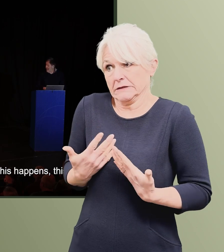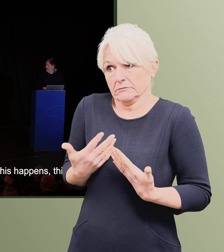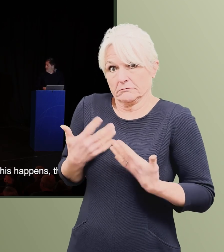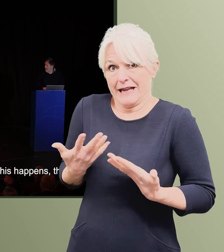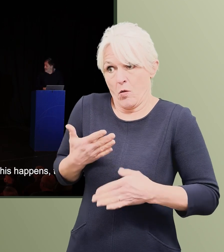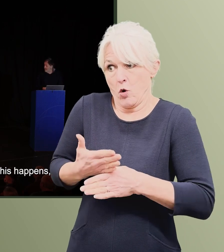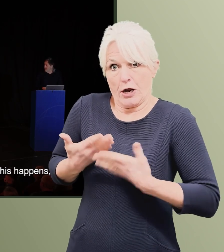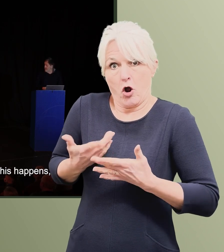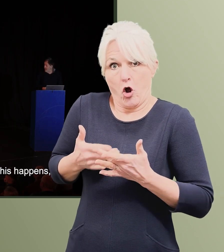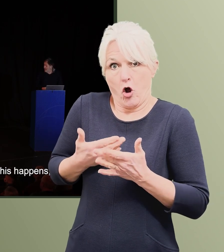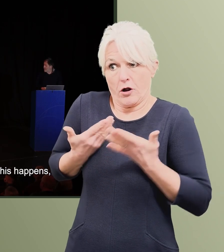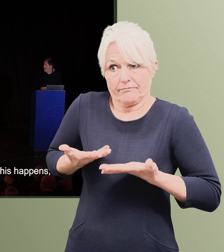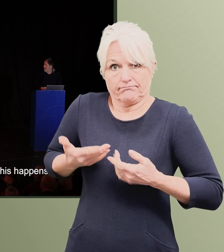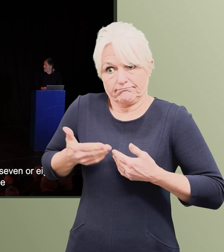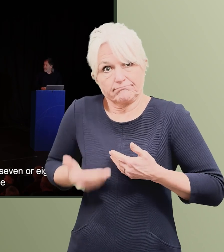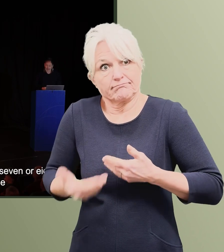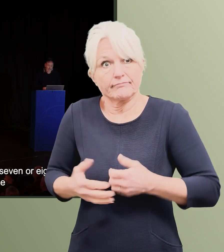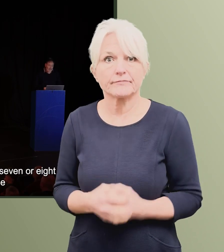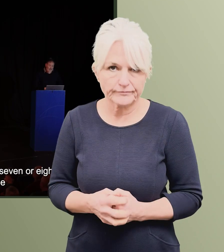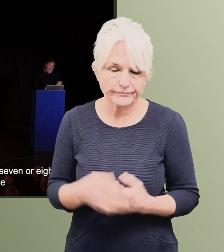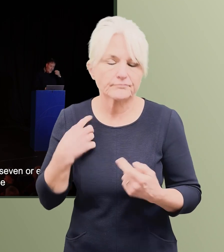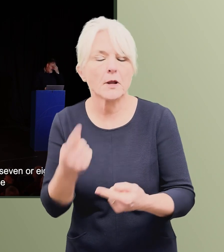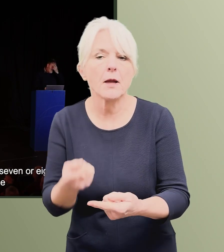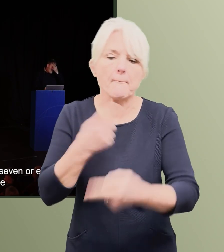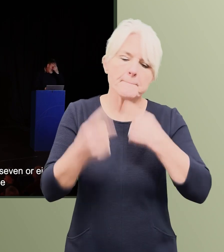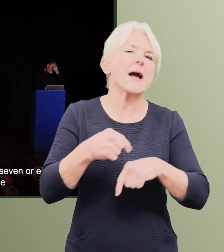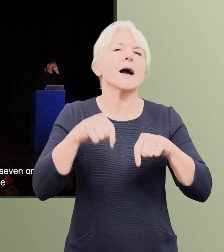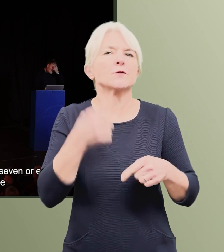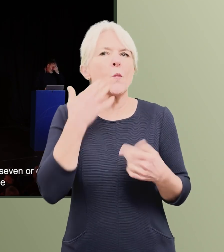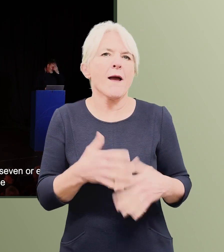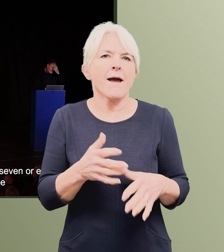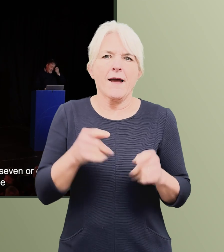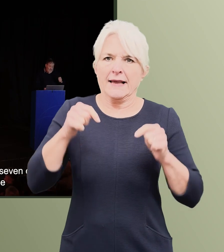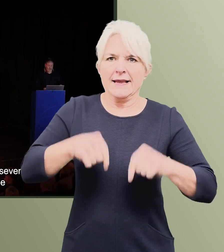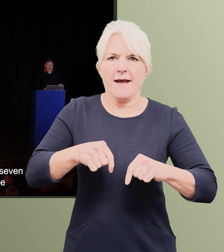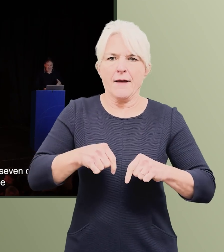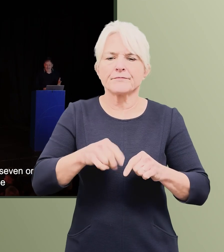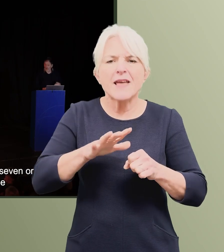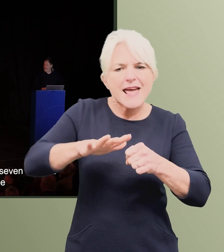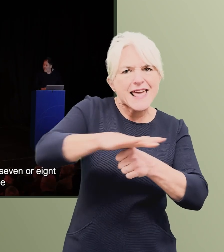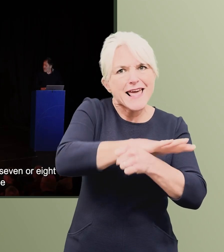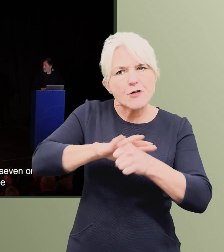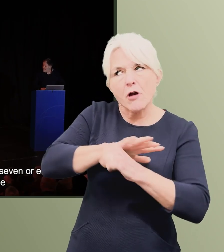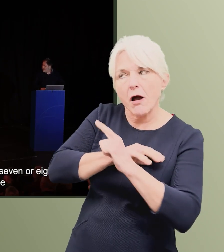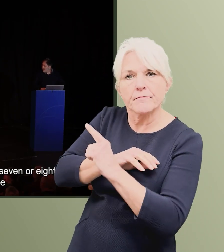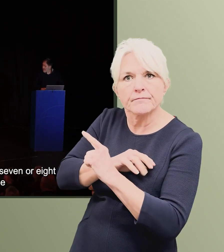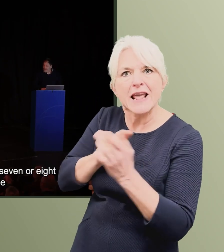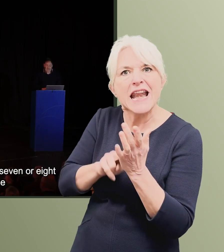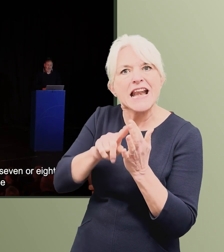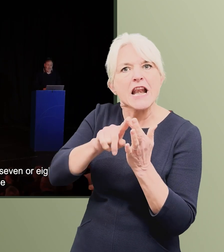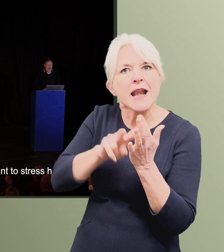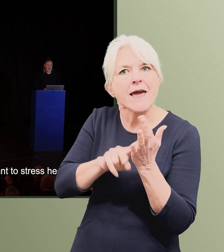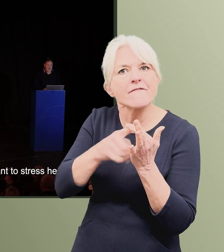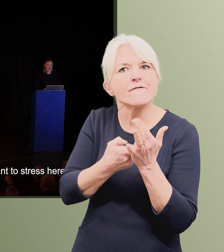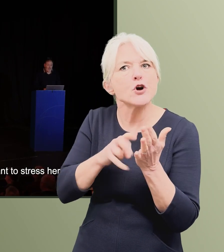all this happens, this is part of what we call the Nevern Valley Group. And it's around about 7 or 8 monuments. Of the